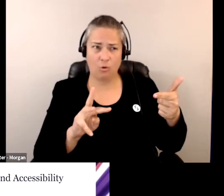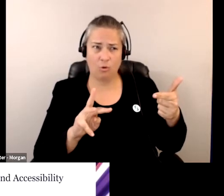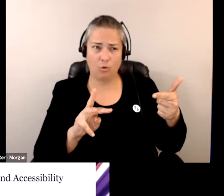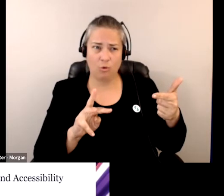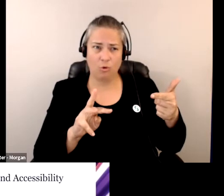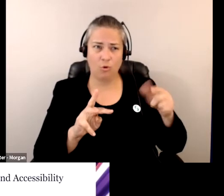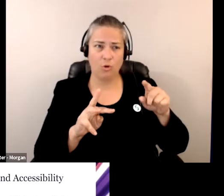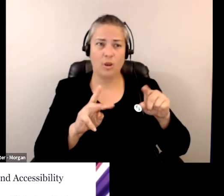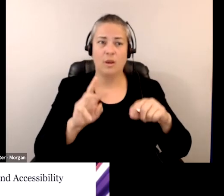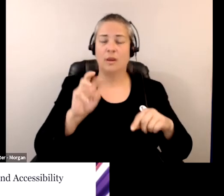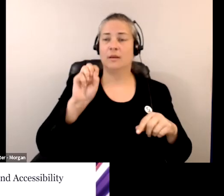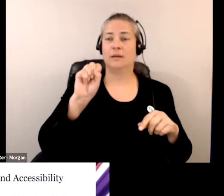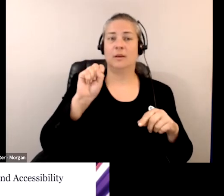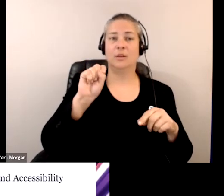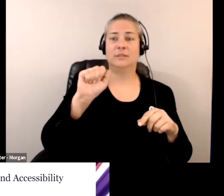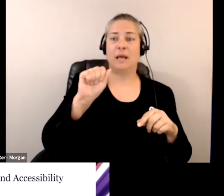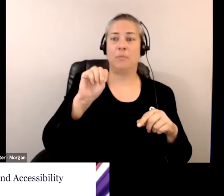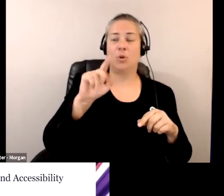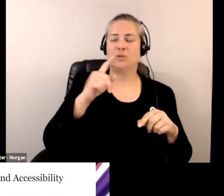Can you hear me?